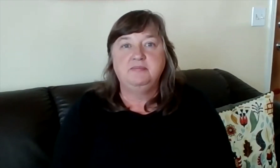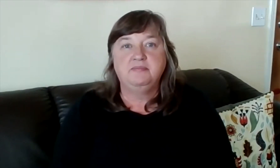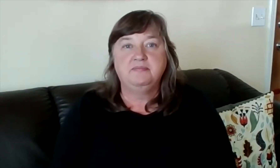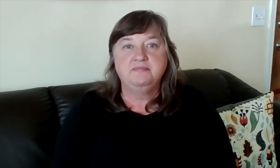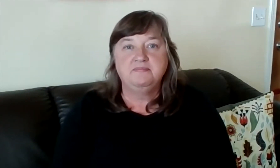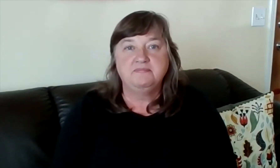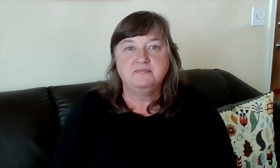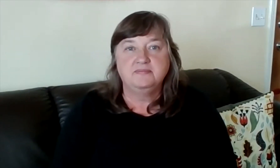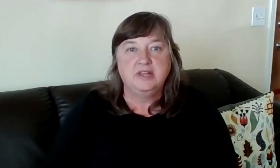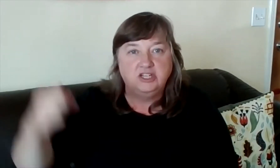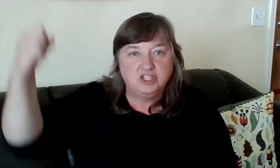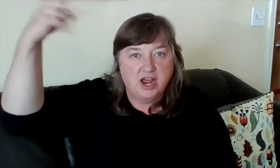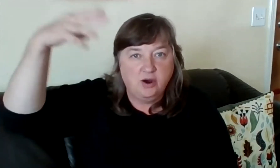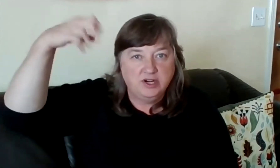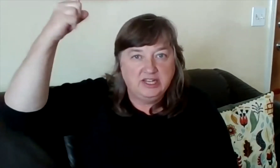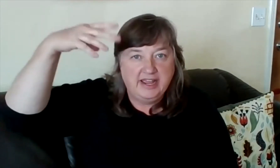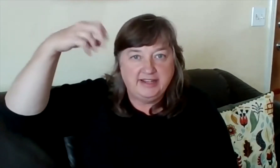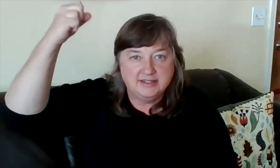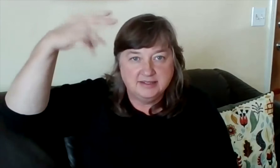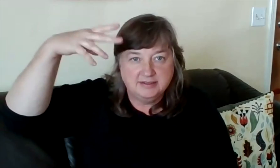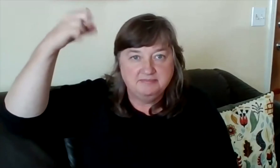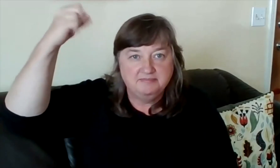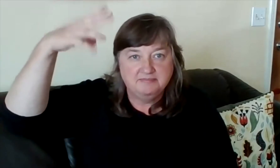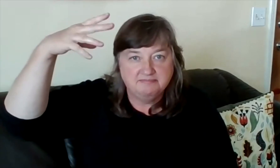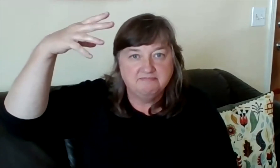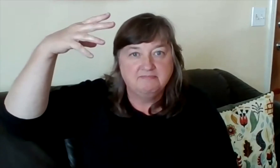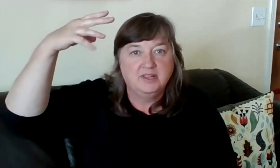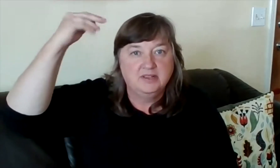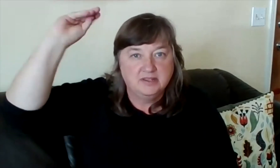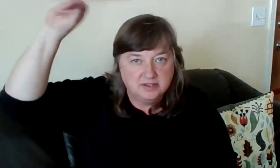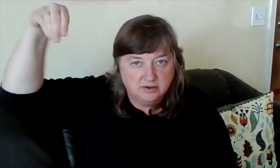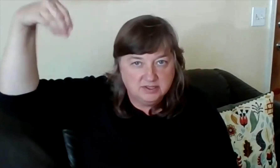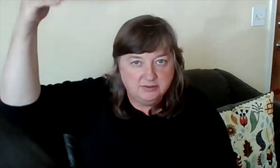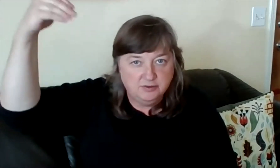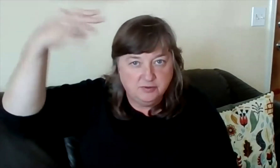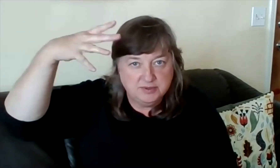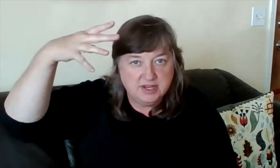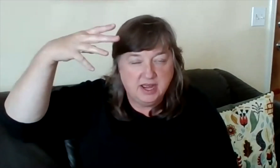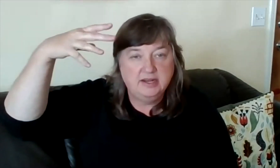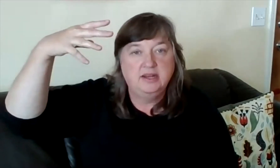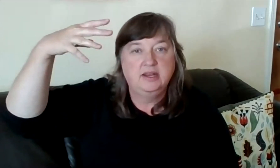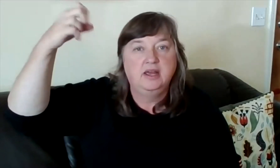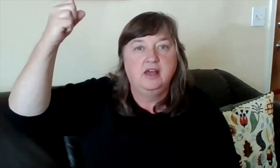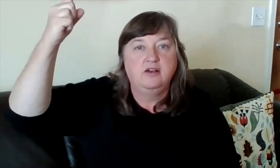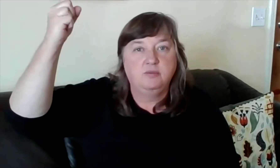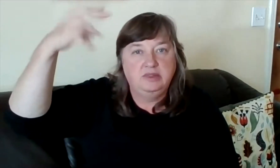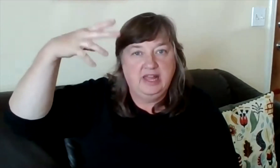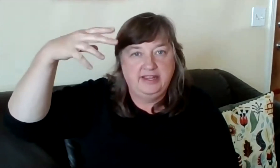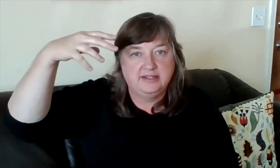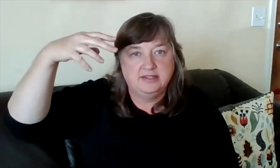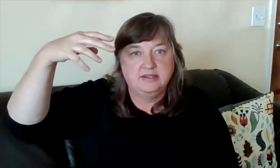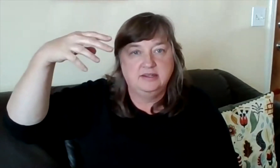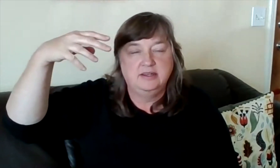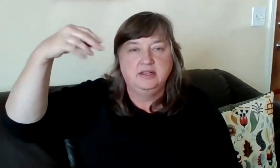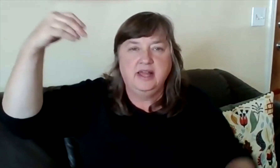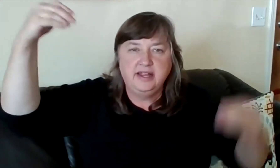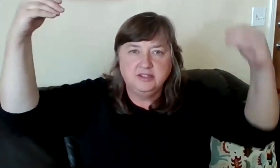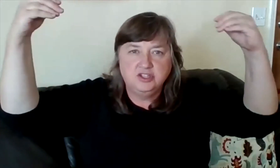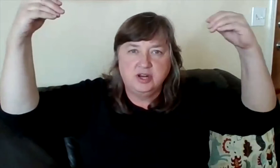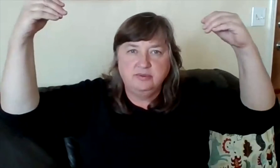up. Shower and light. So it's different from sun, from light. Light is generally